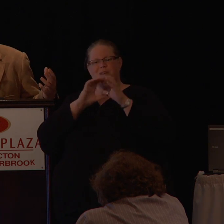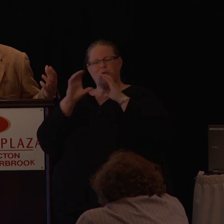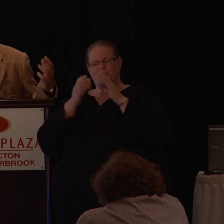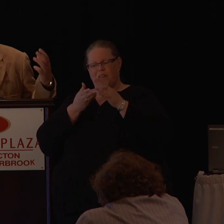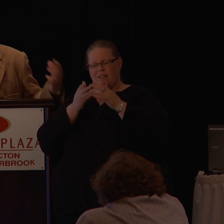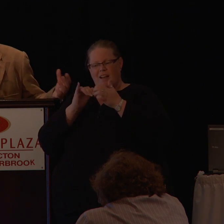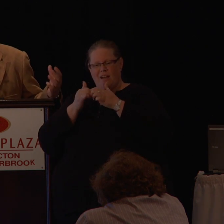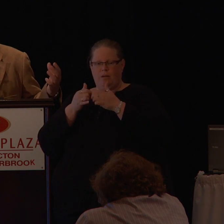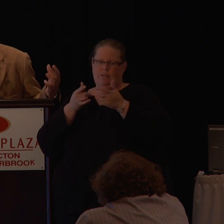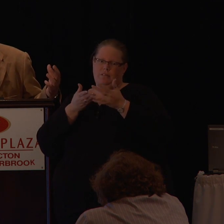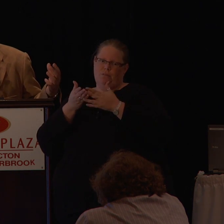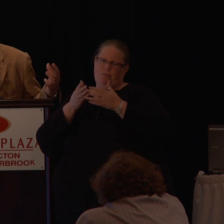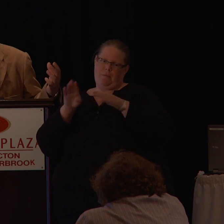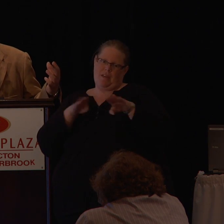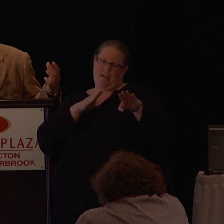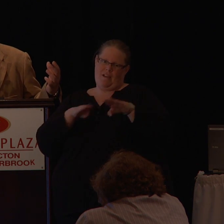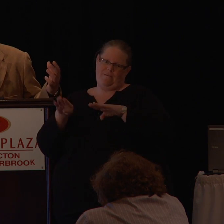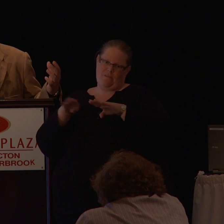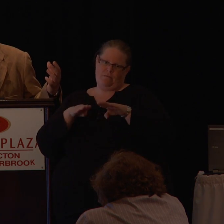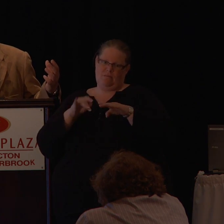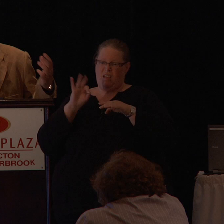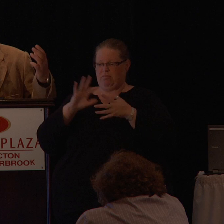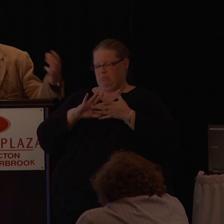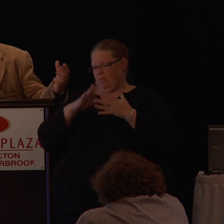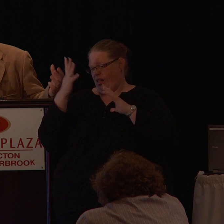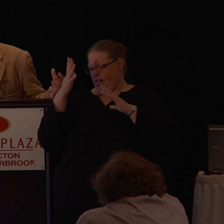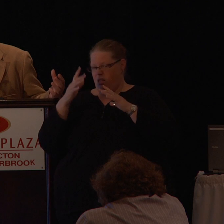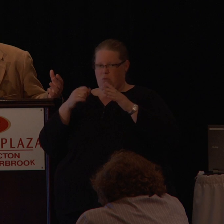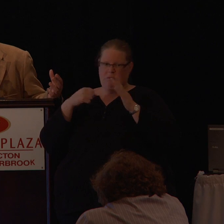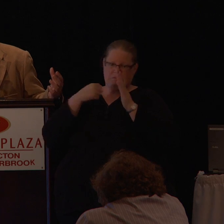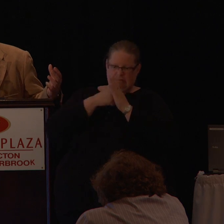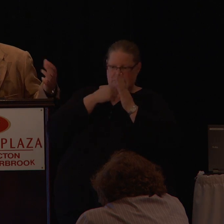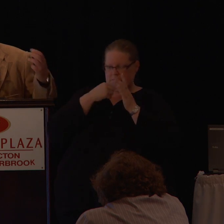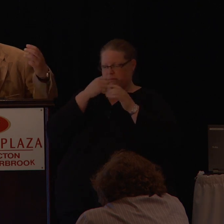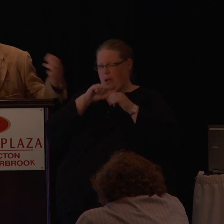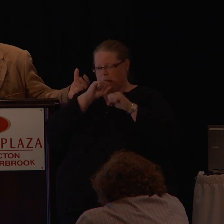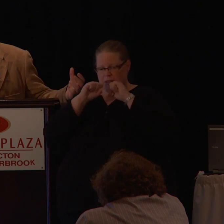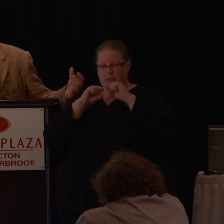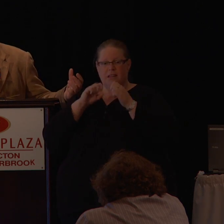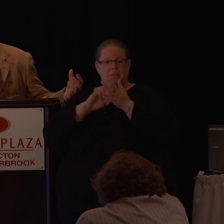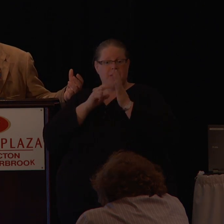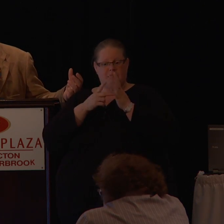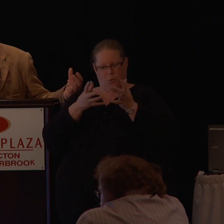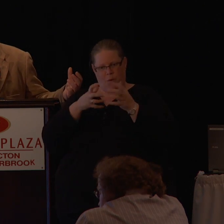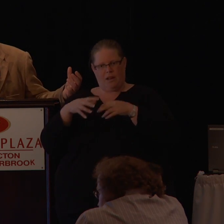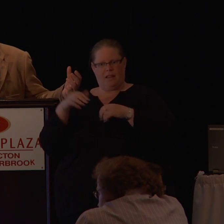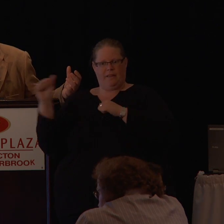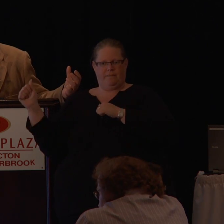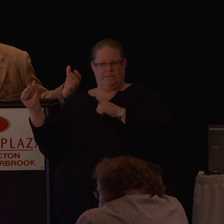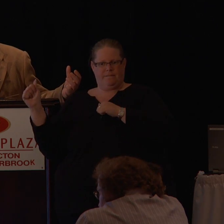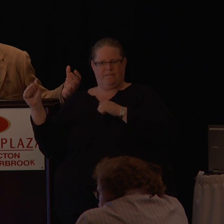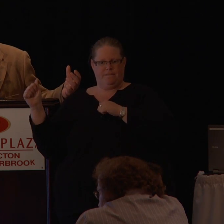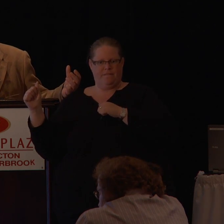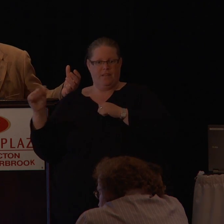acting out, they're telling you they don't want to be there. You pull them out, and you're rewarding the